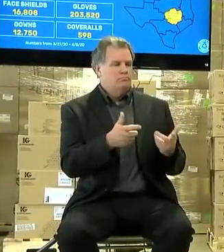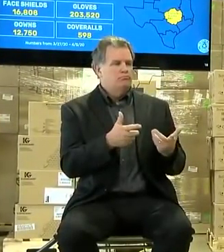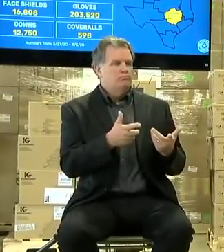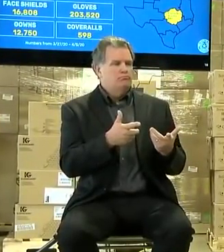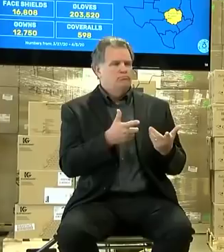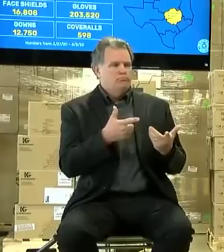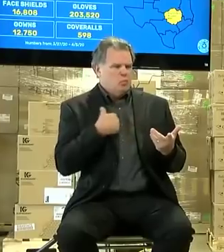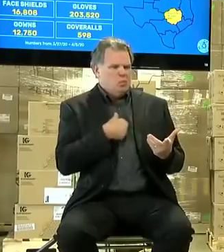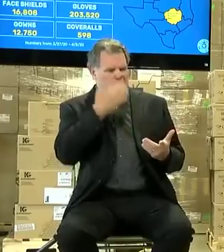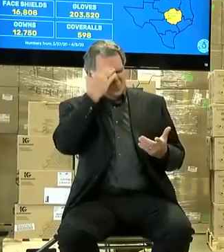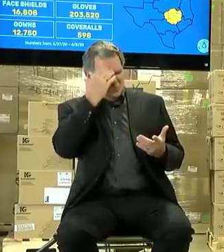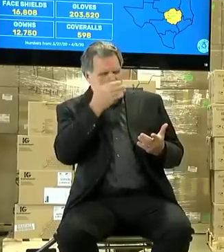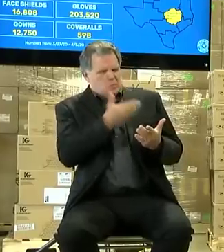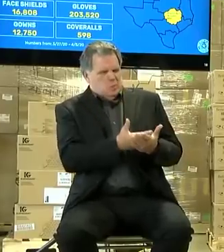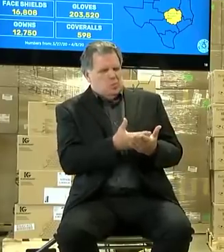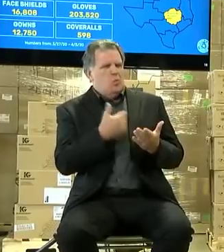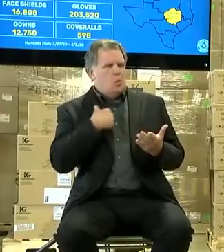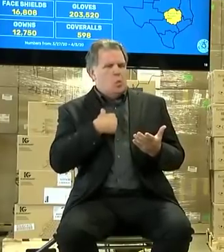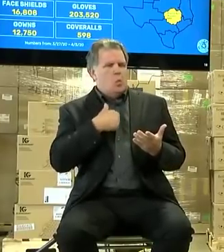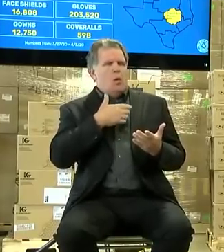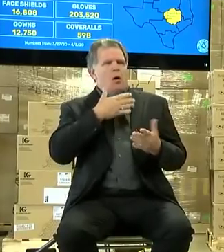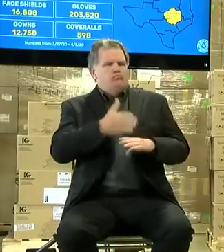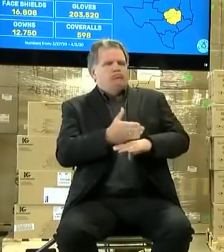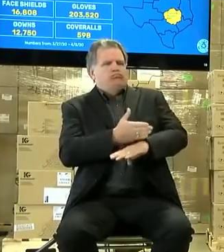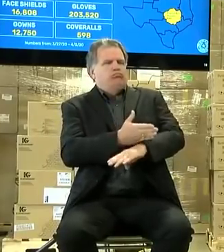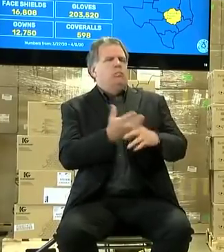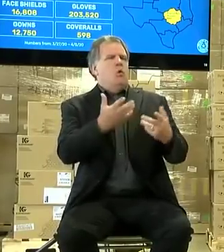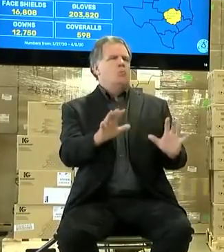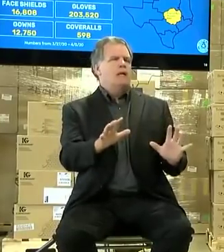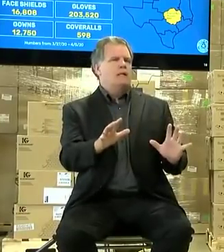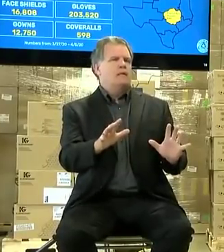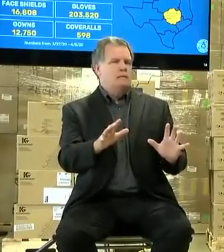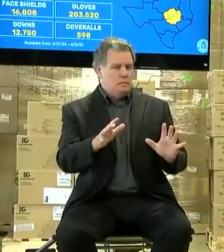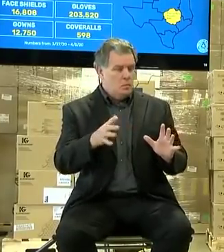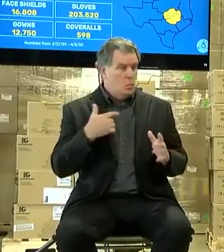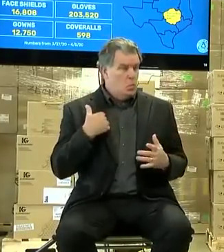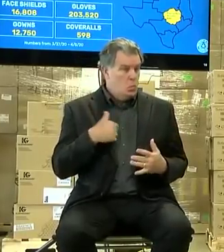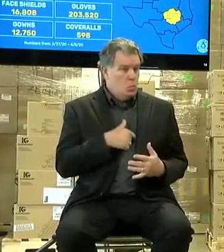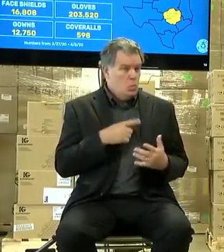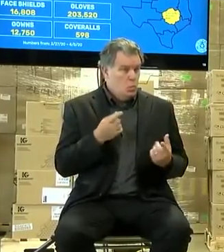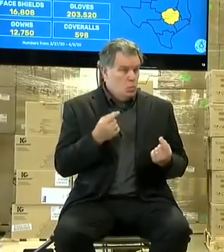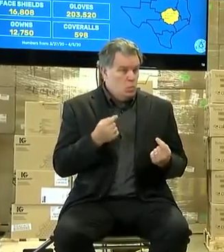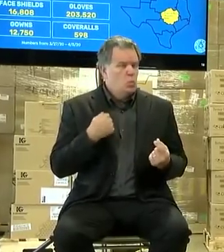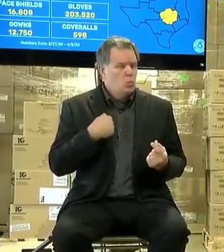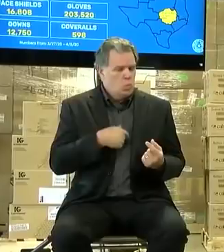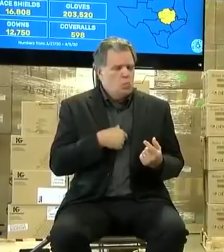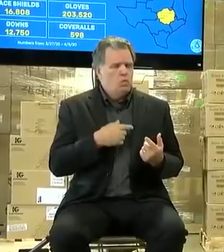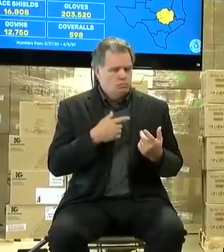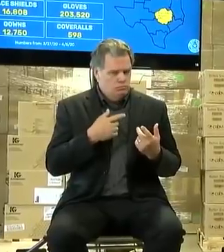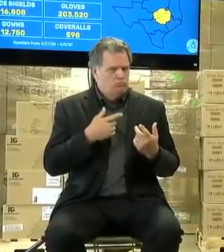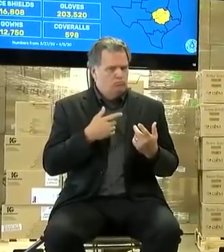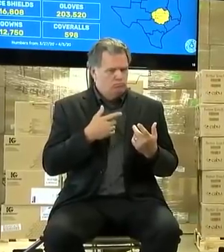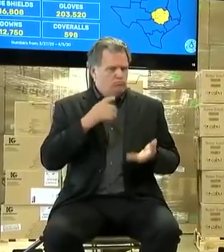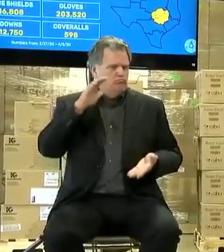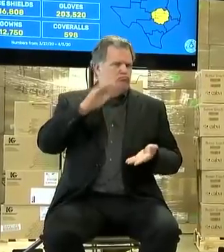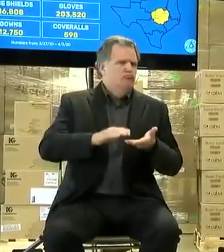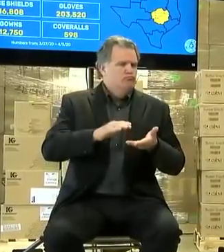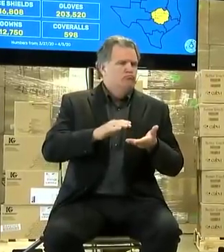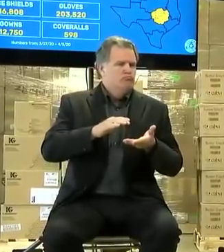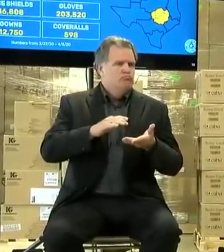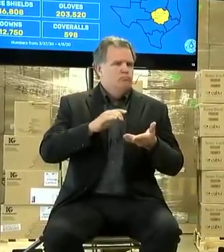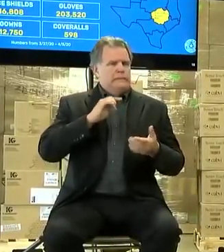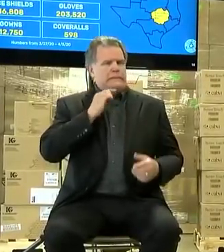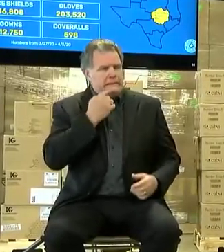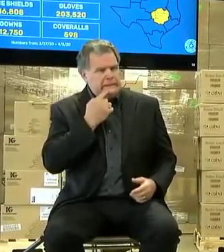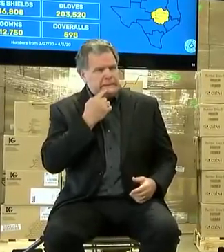evidence already that we are bending the curve, if you will. So we are making the disease less severe than it would have been had we not taken the steps